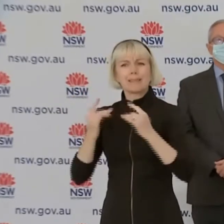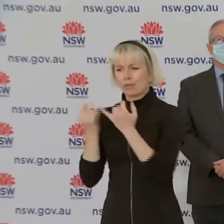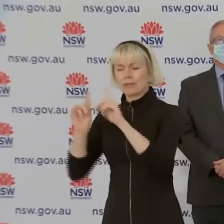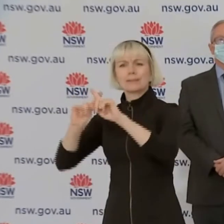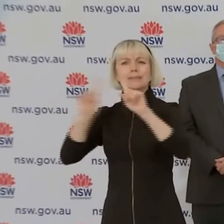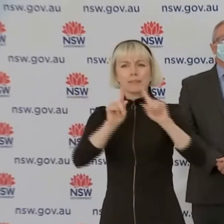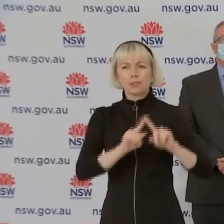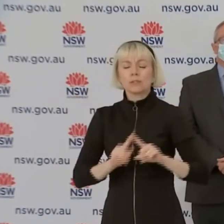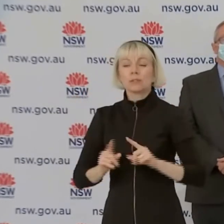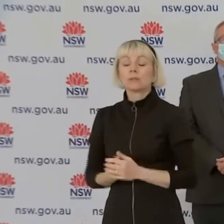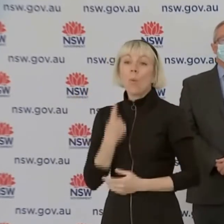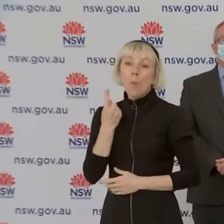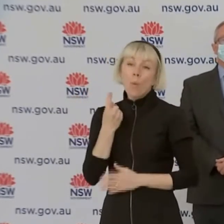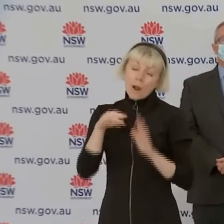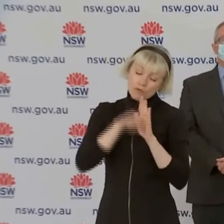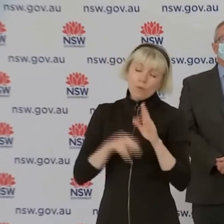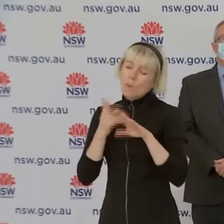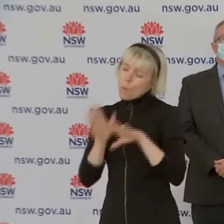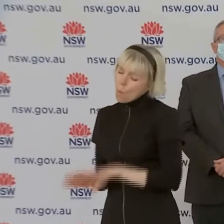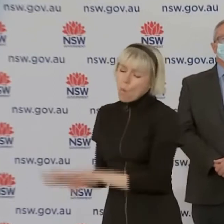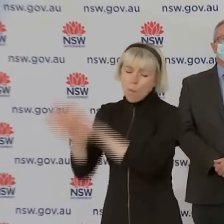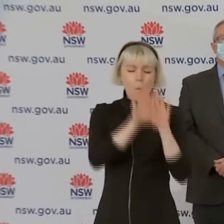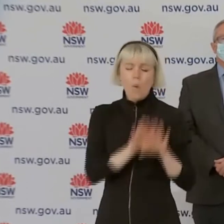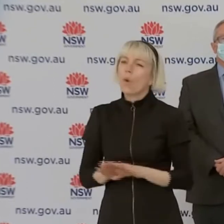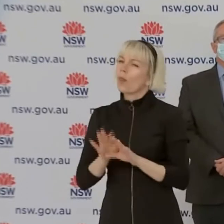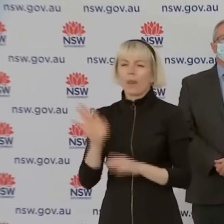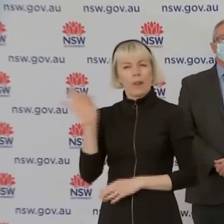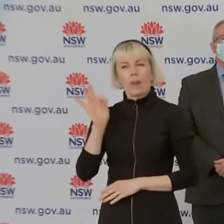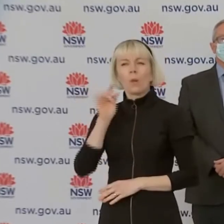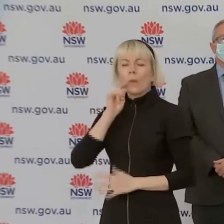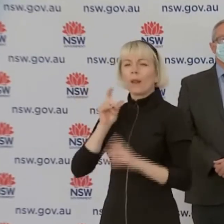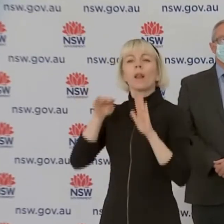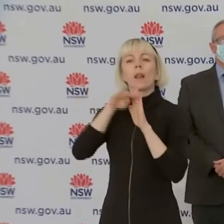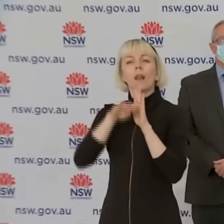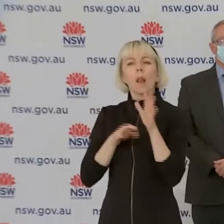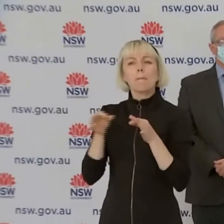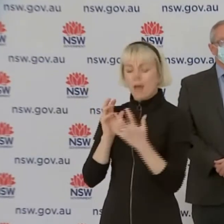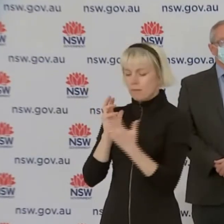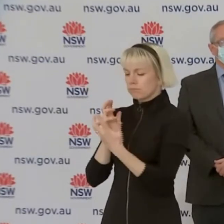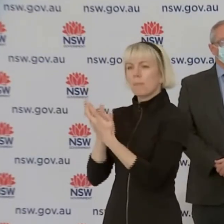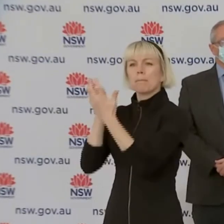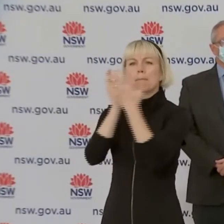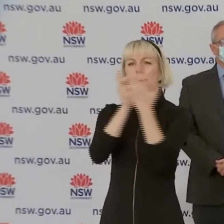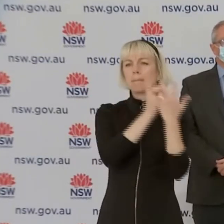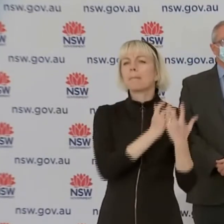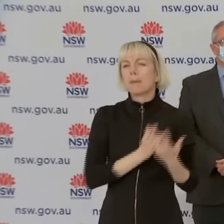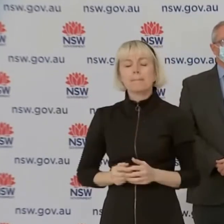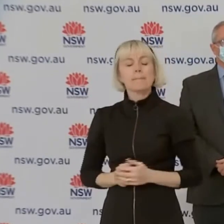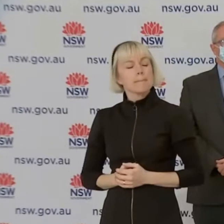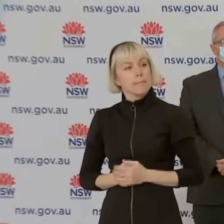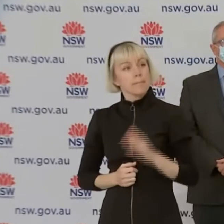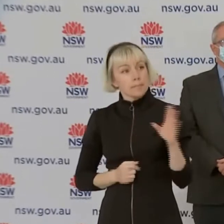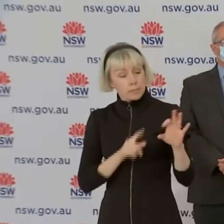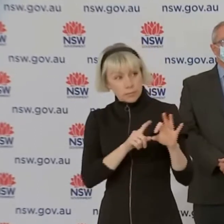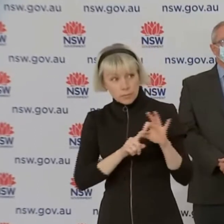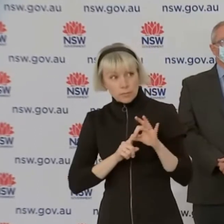that we won't have a uniform policy, but one which reflects what's happening in their communities. So if the position on Year 12 has now changed somewhat,